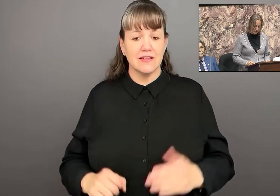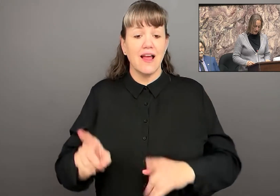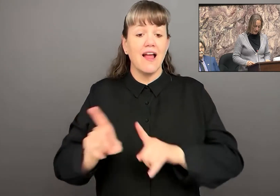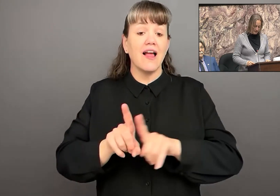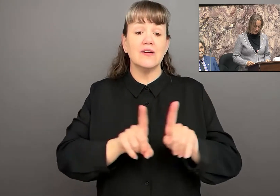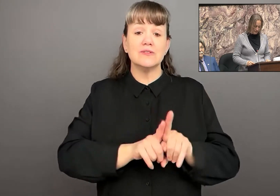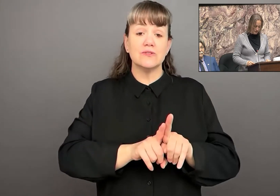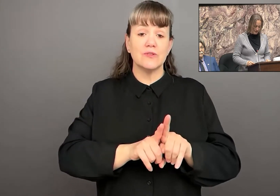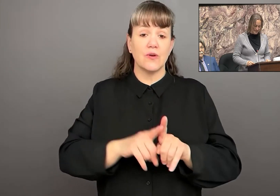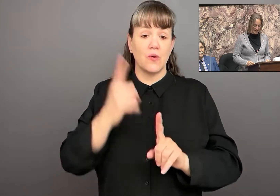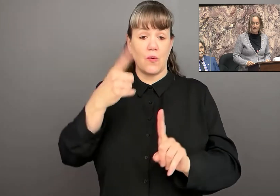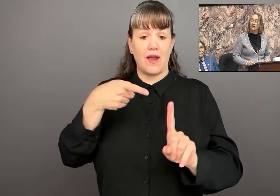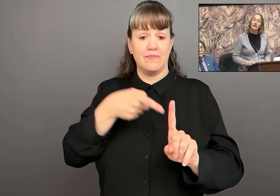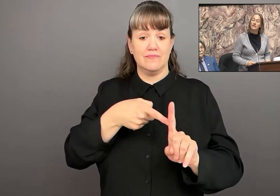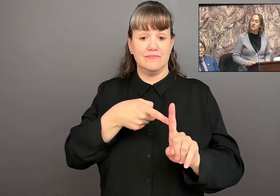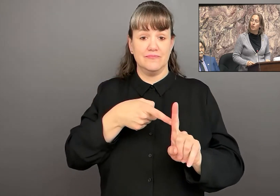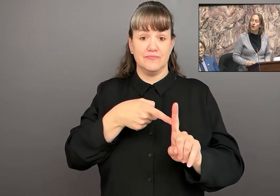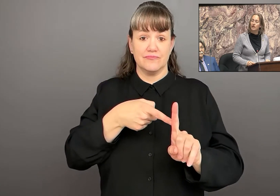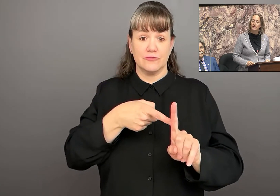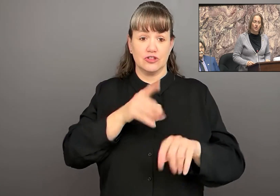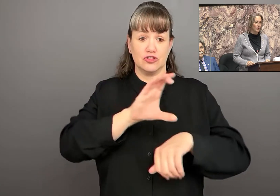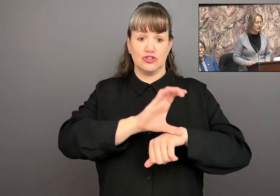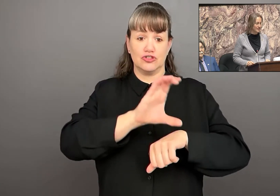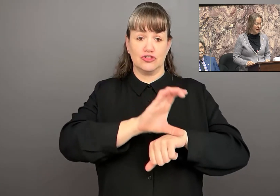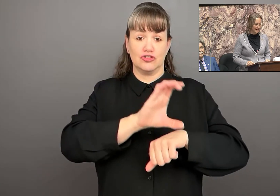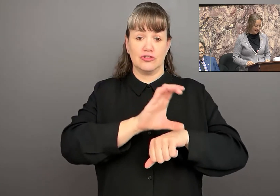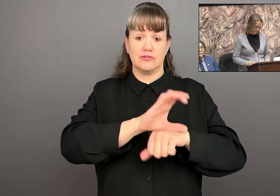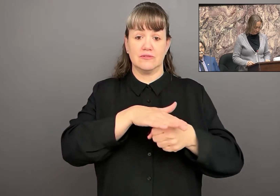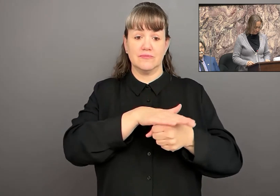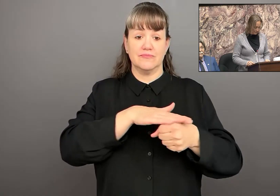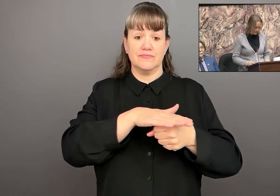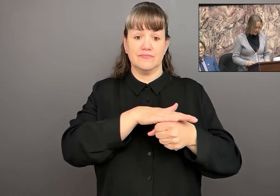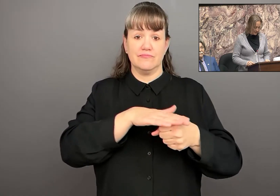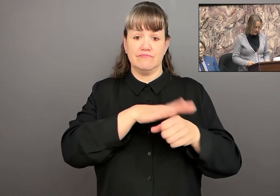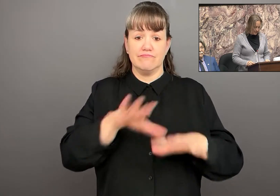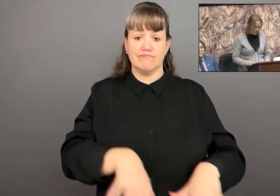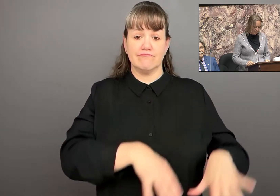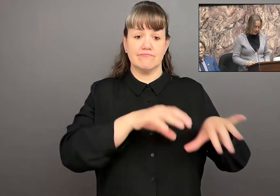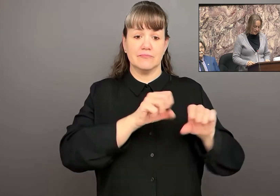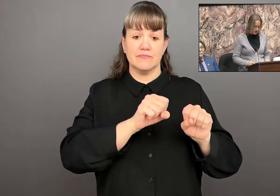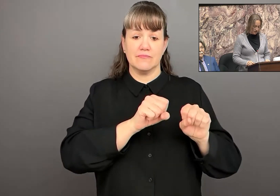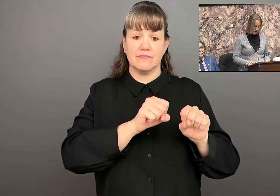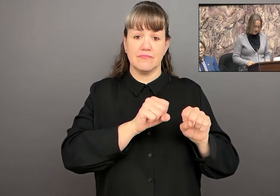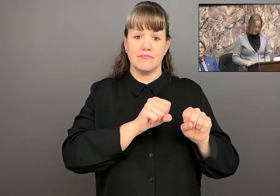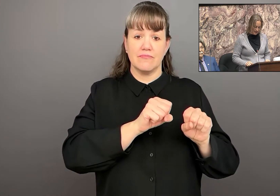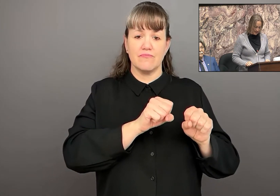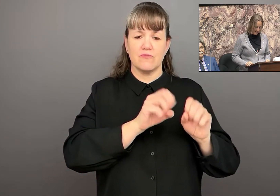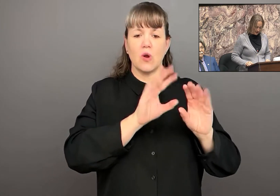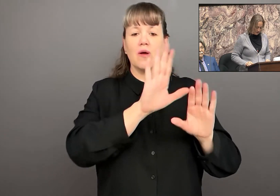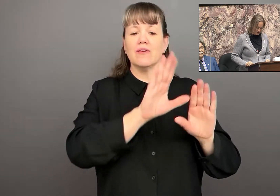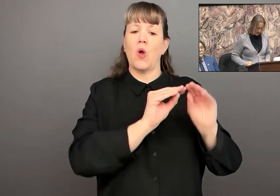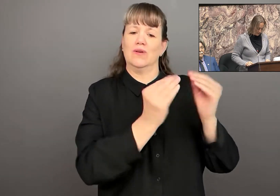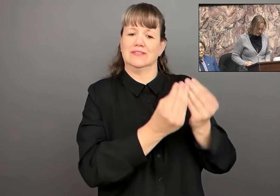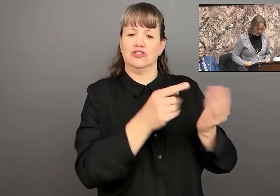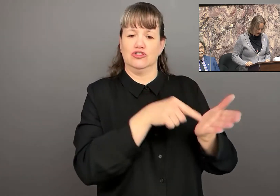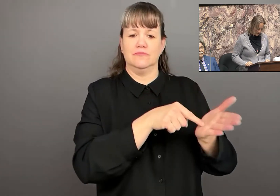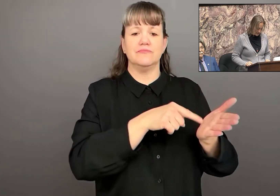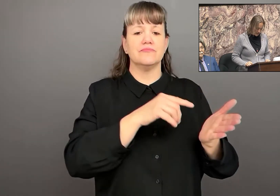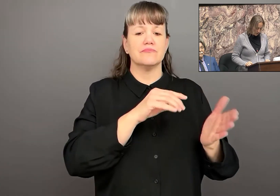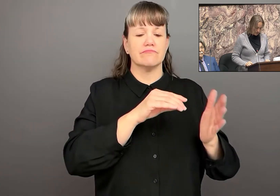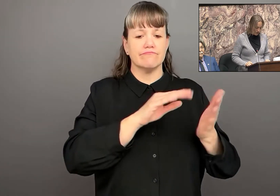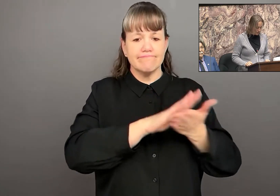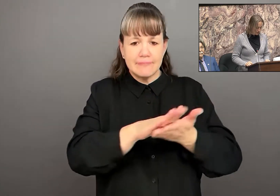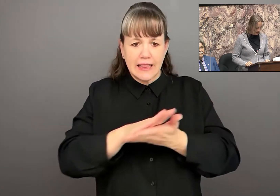including a yearly cleanup to maintain this important historical site. The Kelowna Historical Society's efforts help us